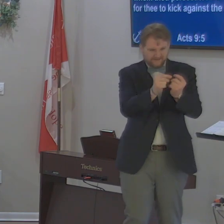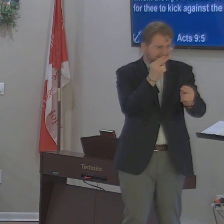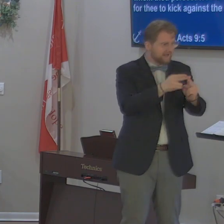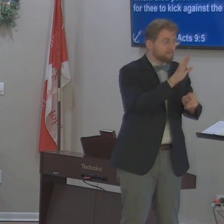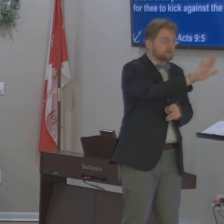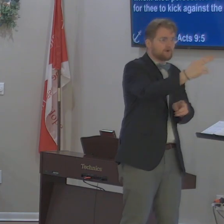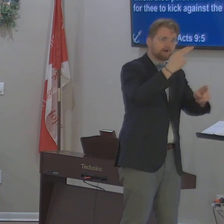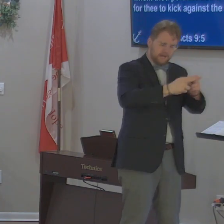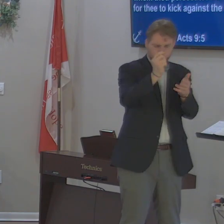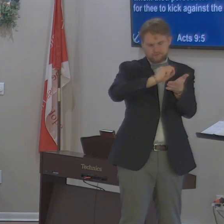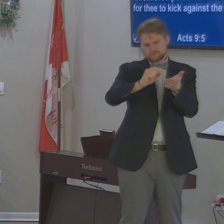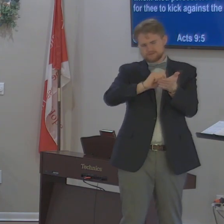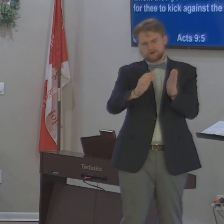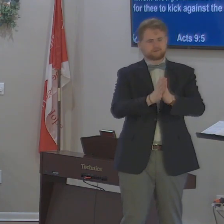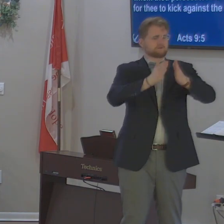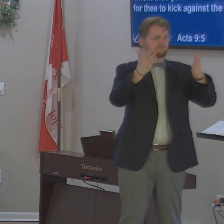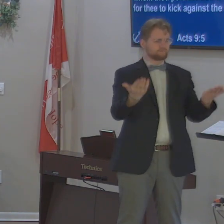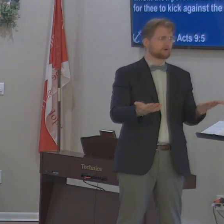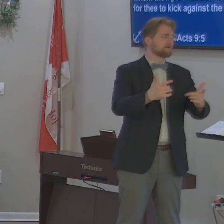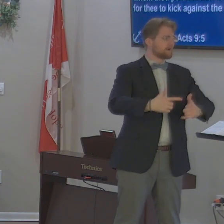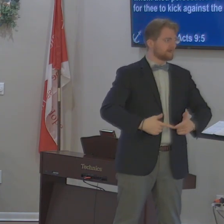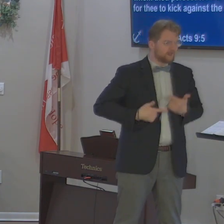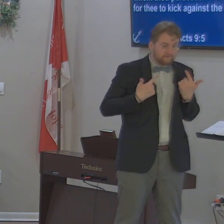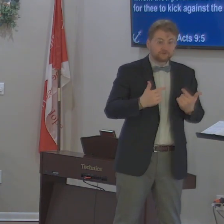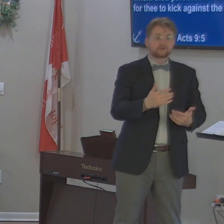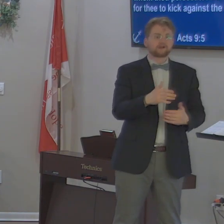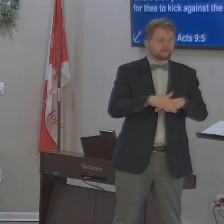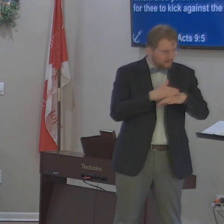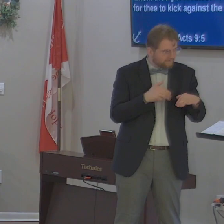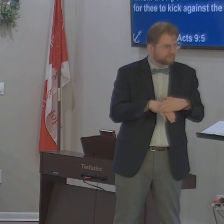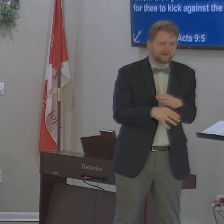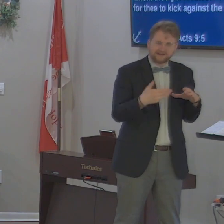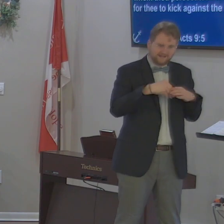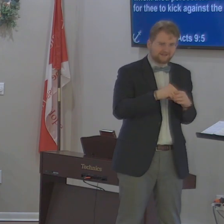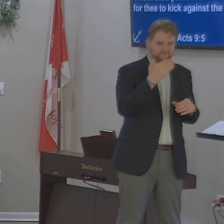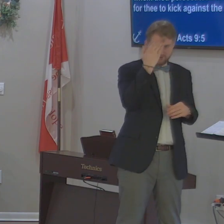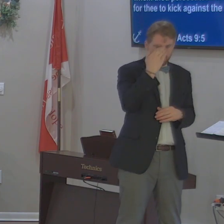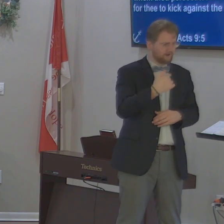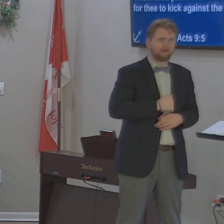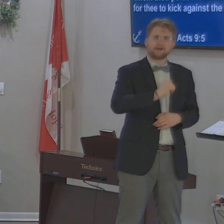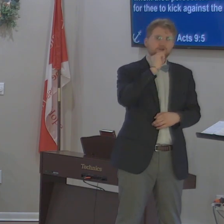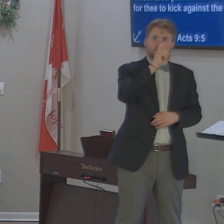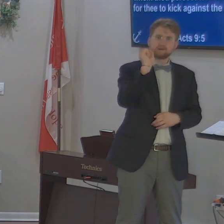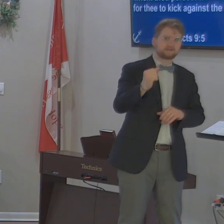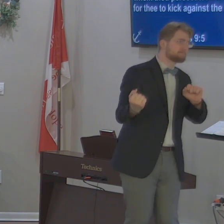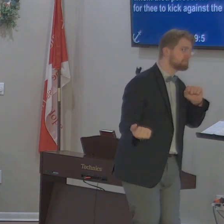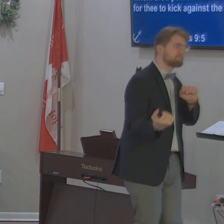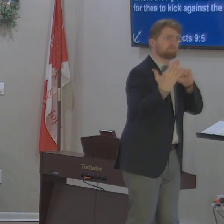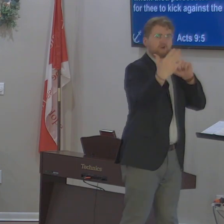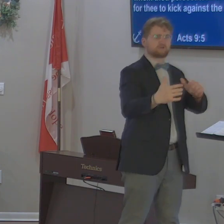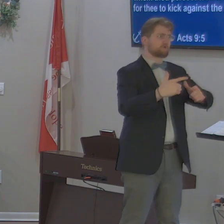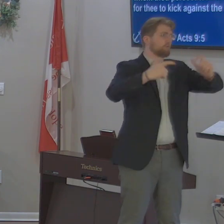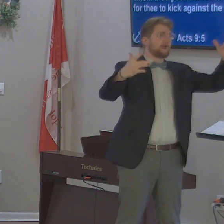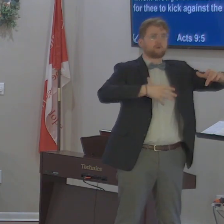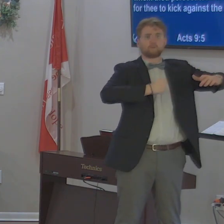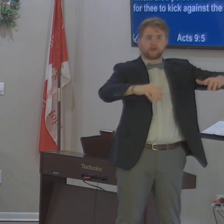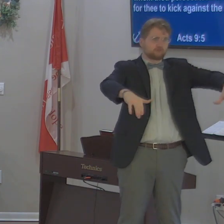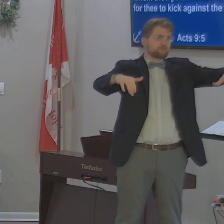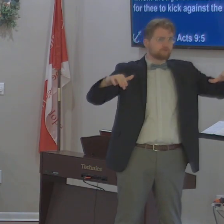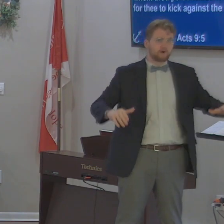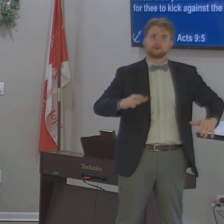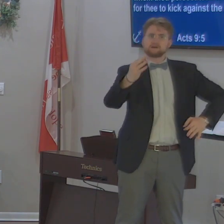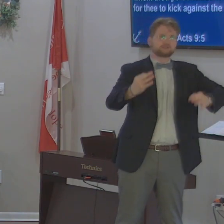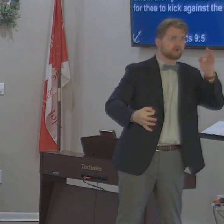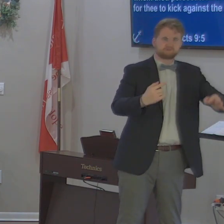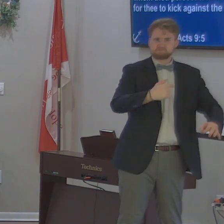in the Lamb's book of life. There's a comfort in knowing that you don't have to go to the great white throne judgment. There's a comfort knowing again that you will